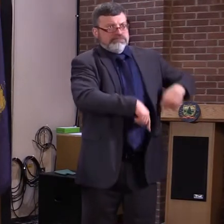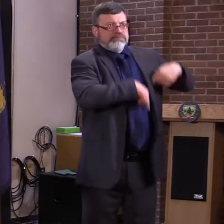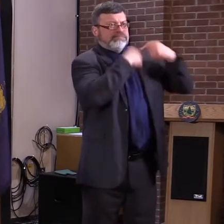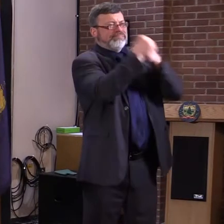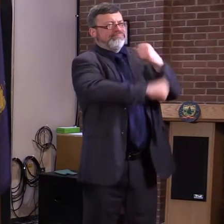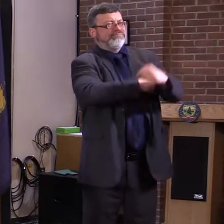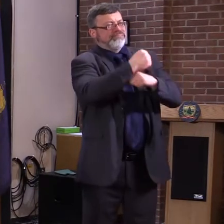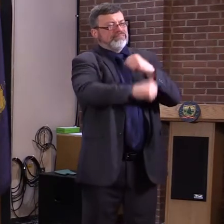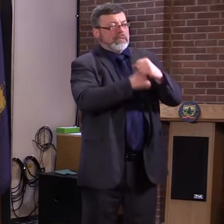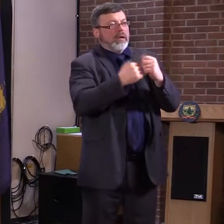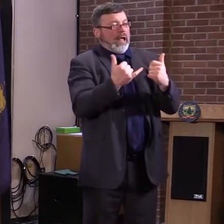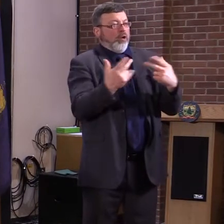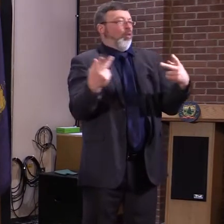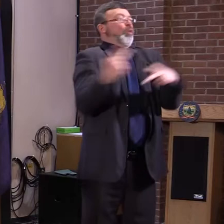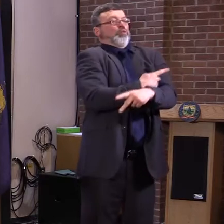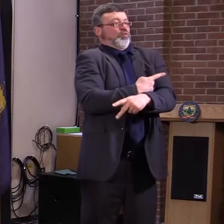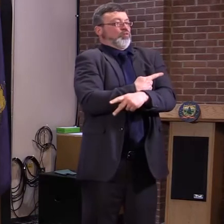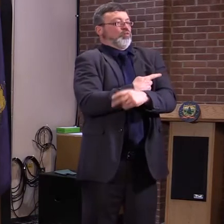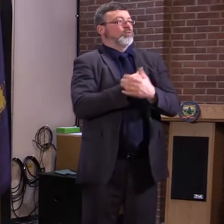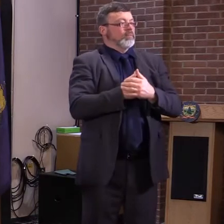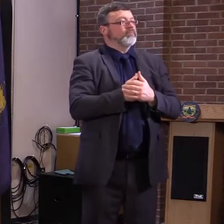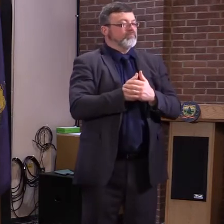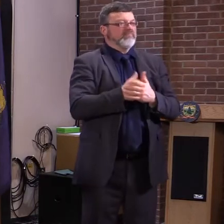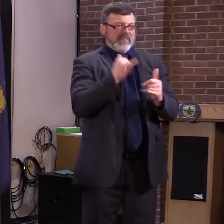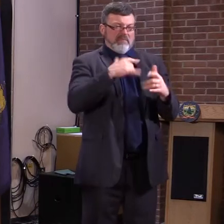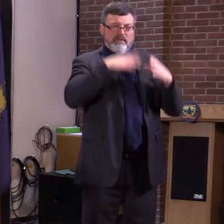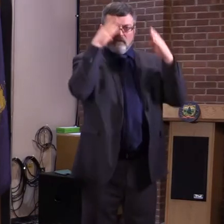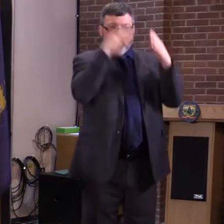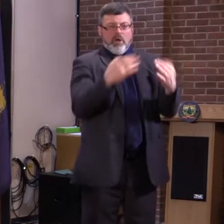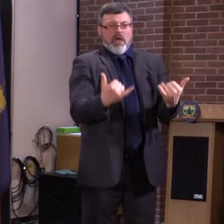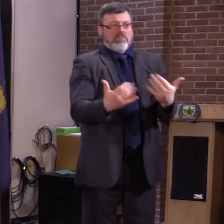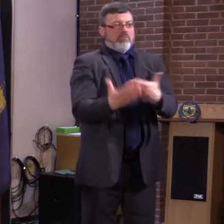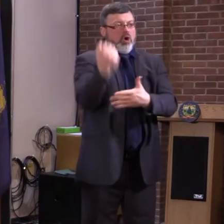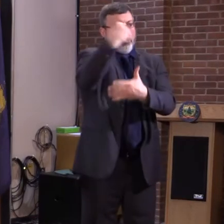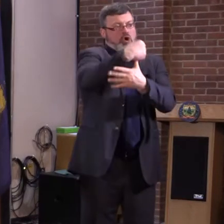about this pivot that's about to happen. Thank you.